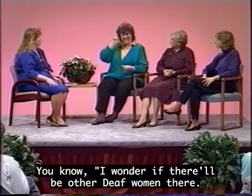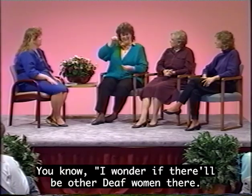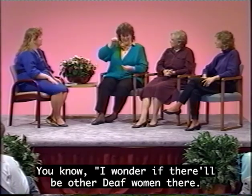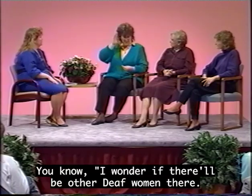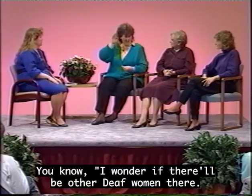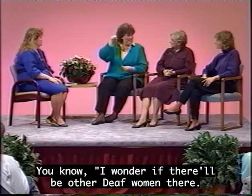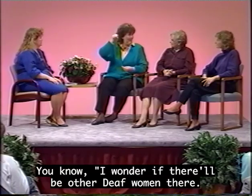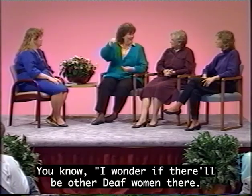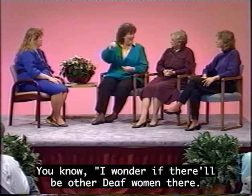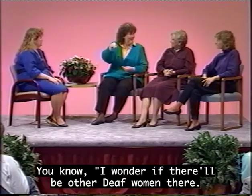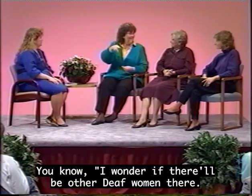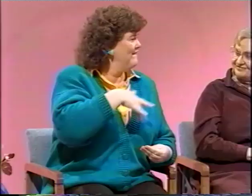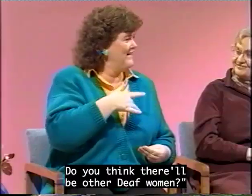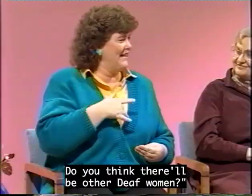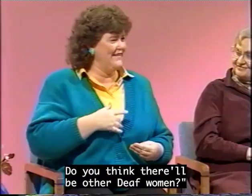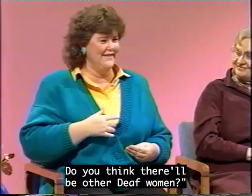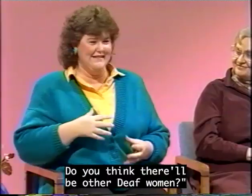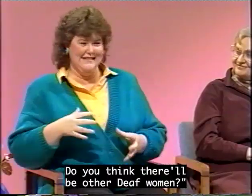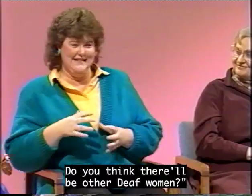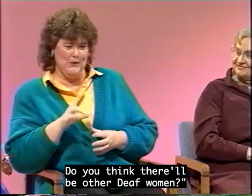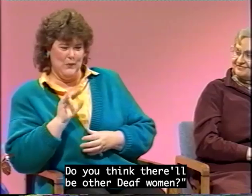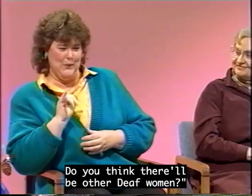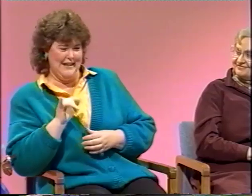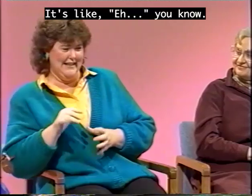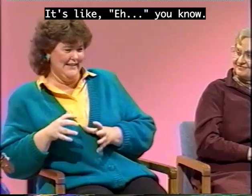other deaf women there. Do you think there'll be other deaf women? It's like, I